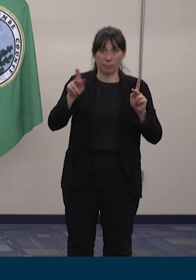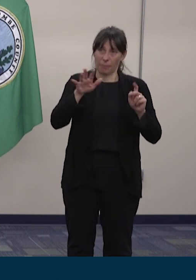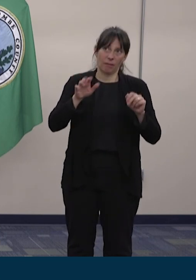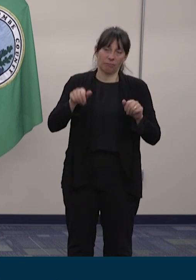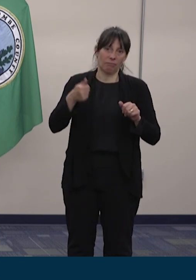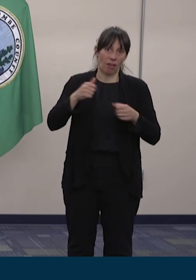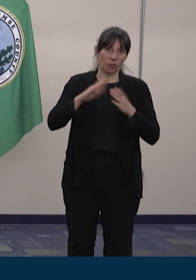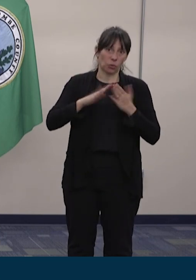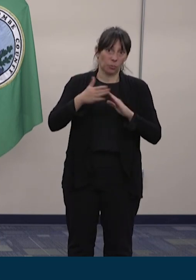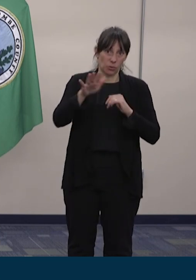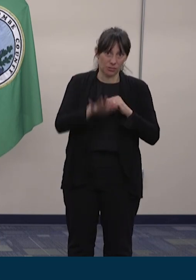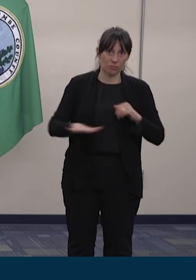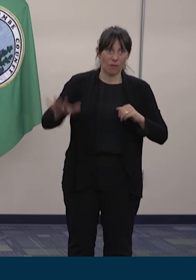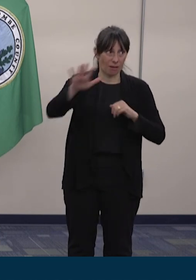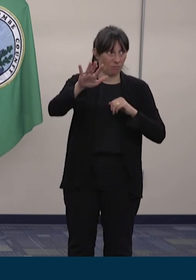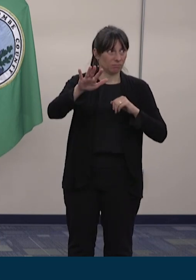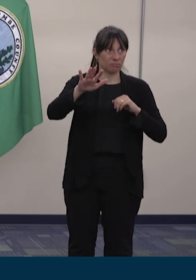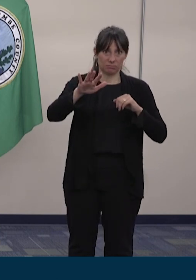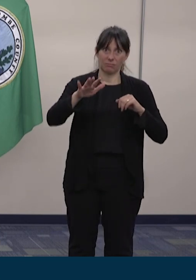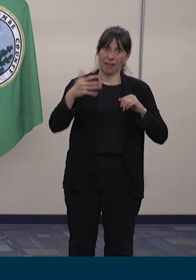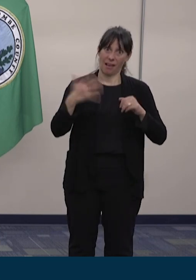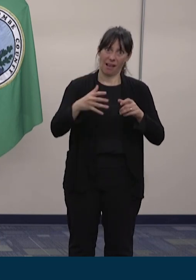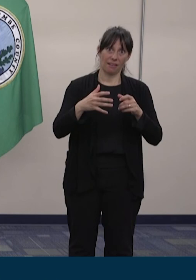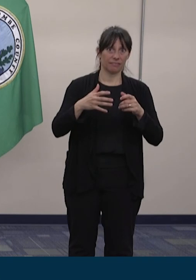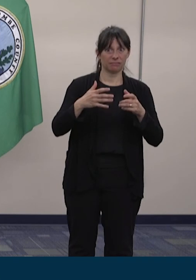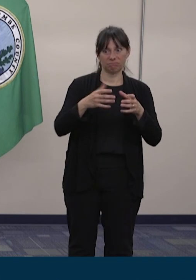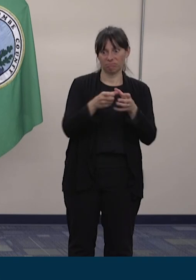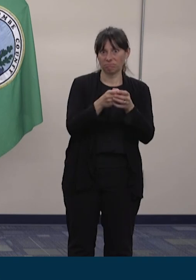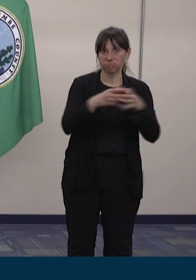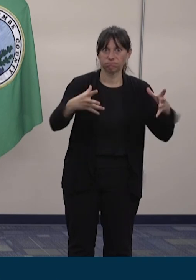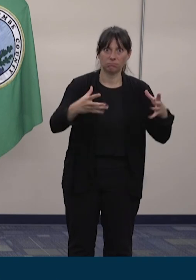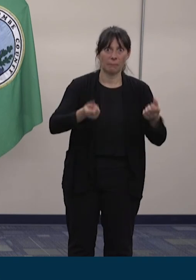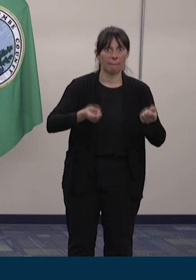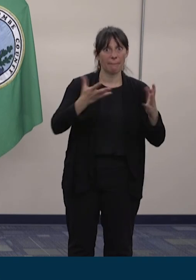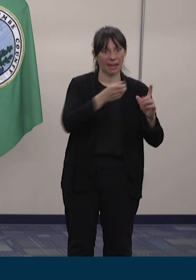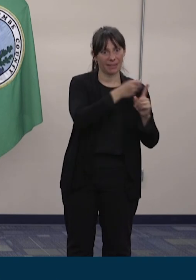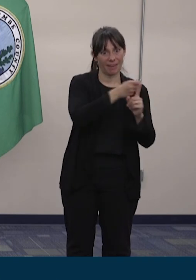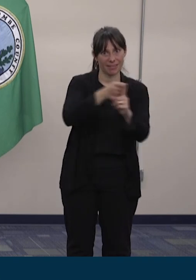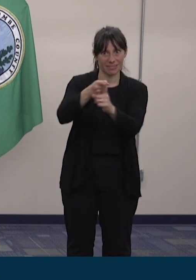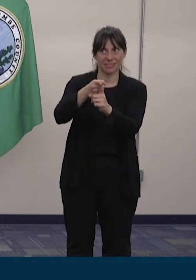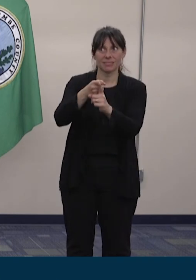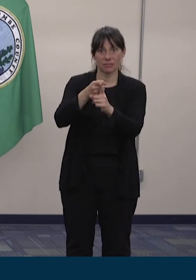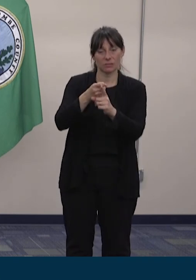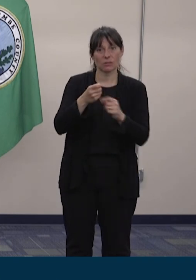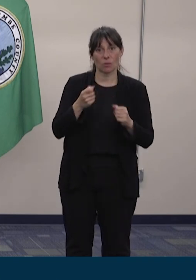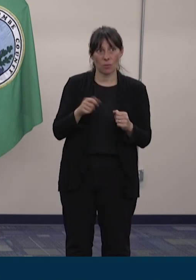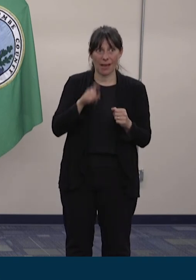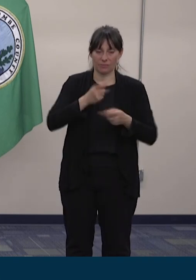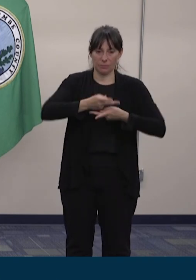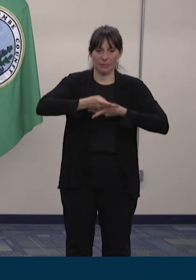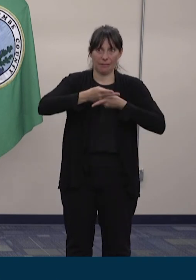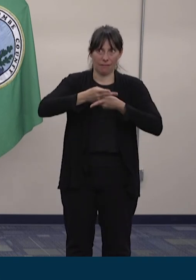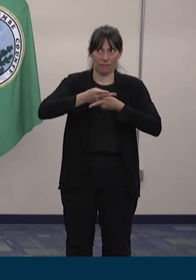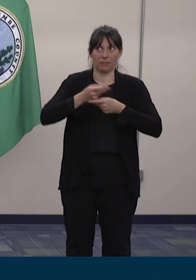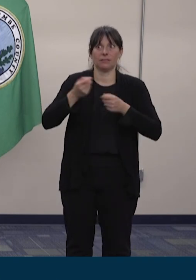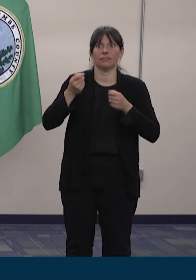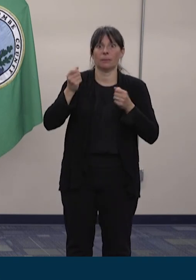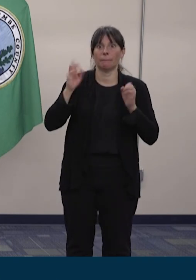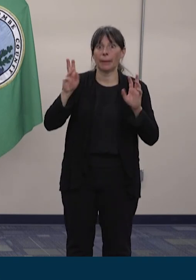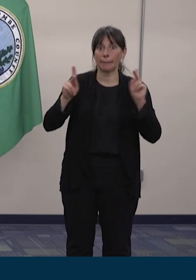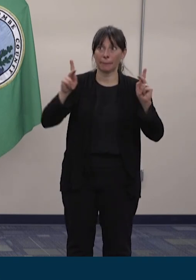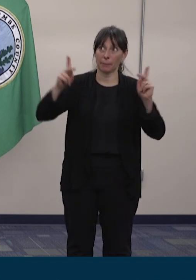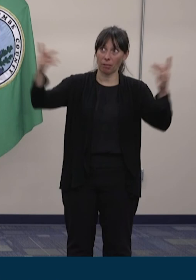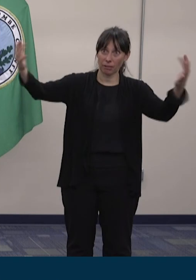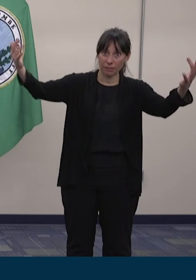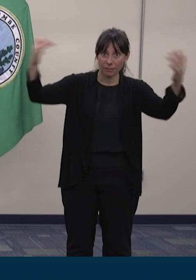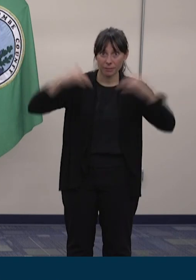estados we will need to take a vecinos están careful and reabriendo. gradual Tenemos que approach to tener inviting significant numbers of people from un outside the region abordaje and de state esto con